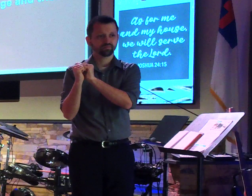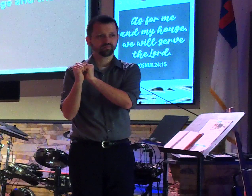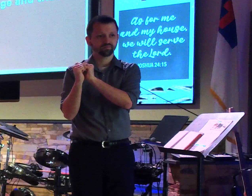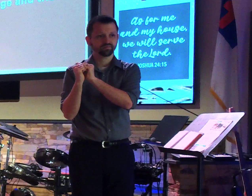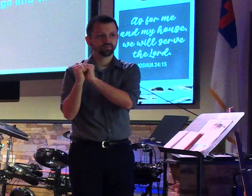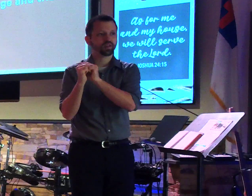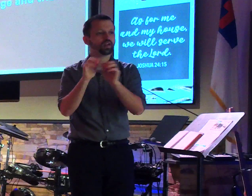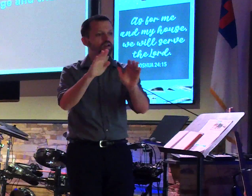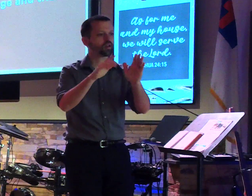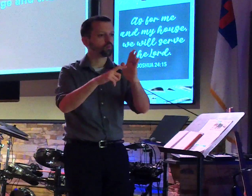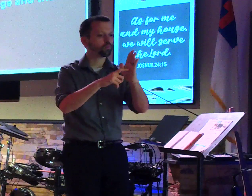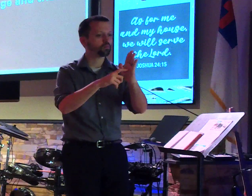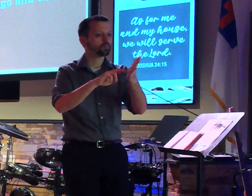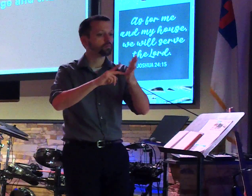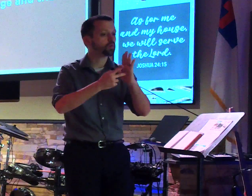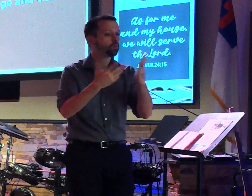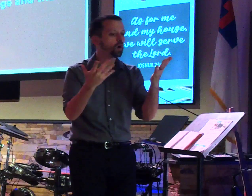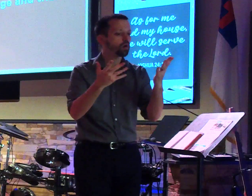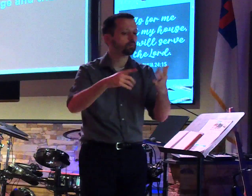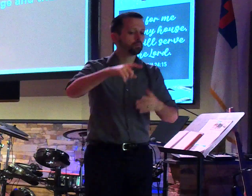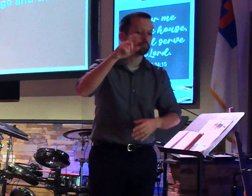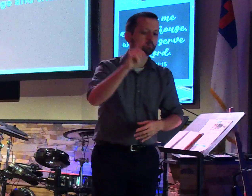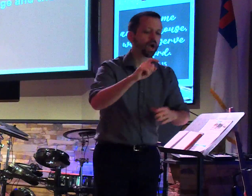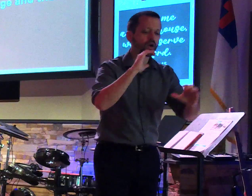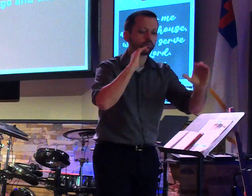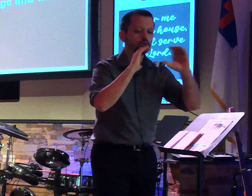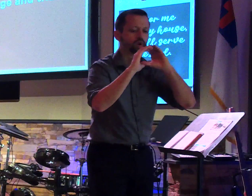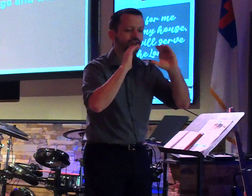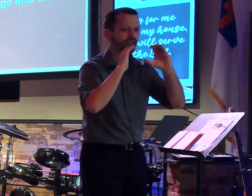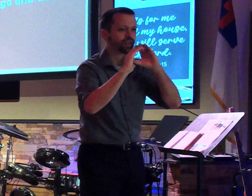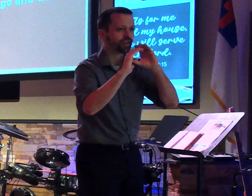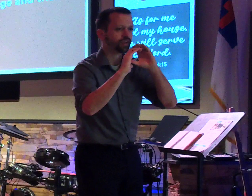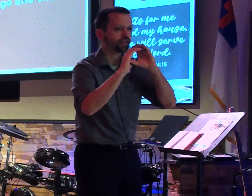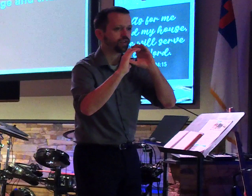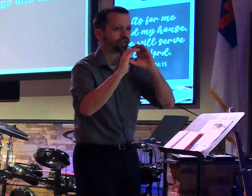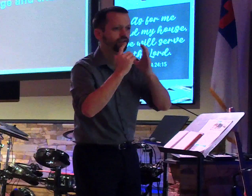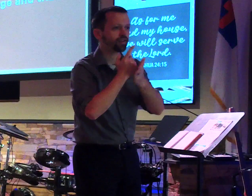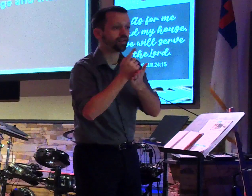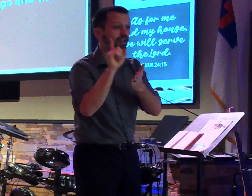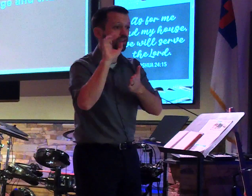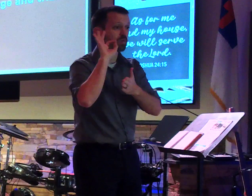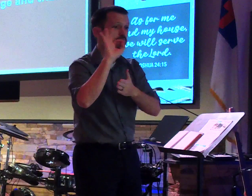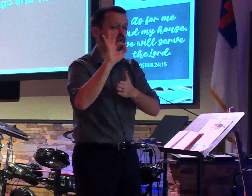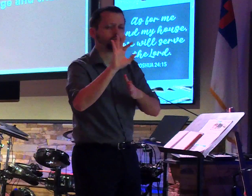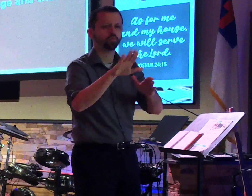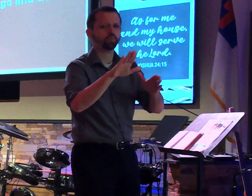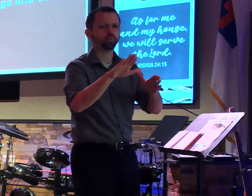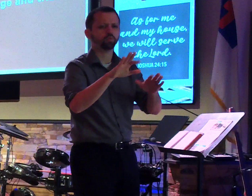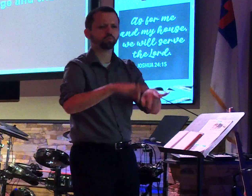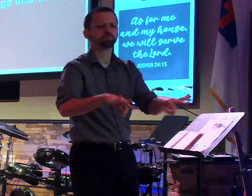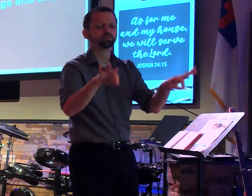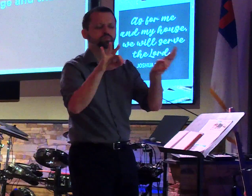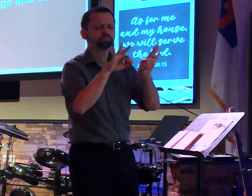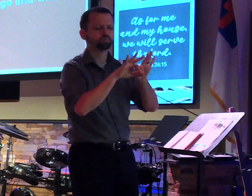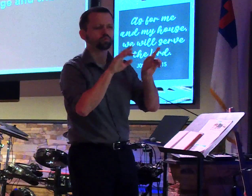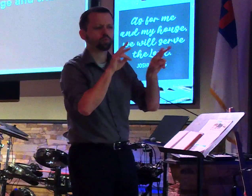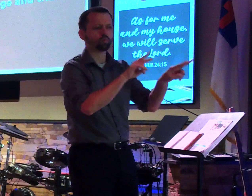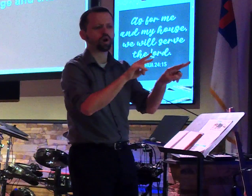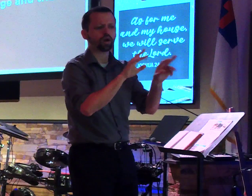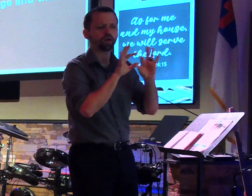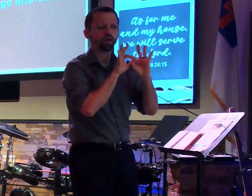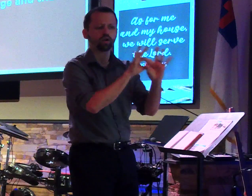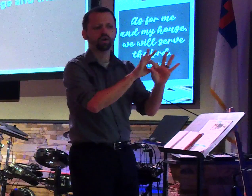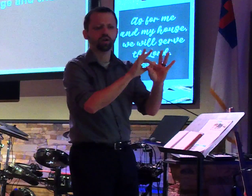requires communication. Last week's message was all about that. If you missed last week, you really ought to go back and catch that